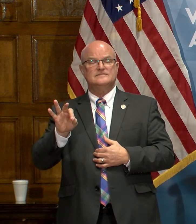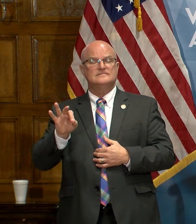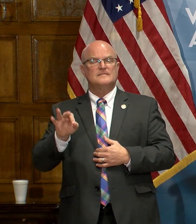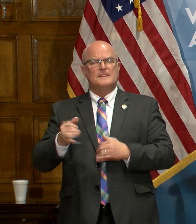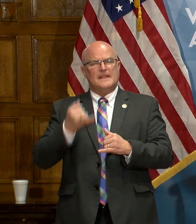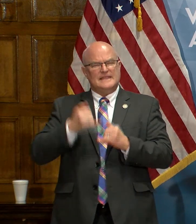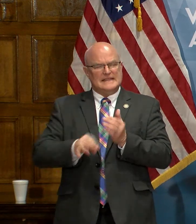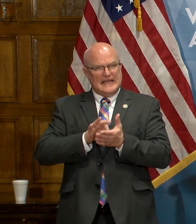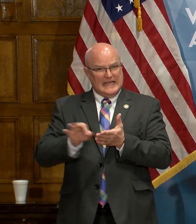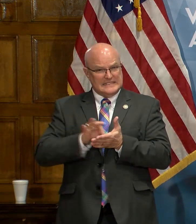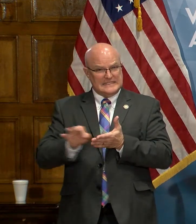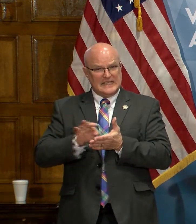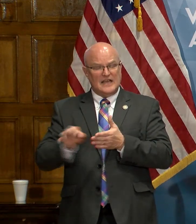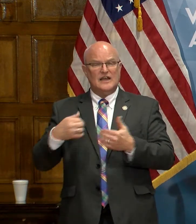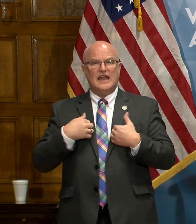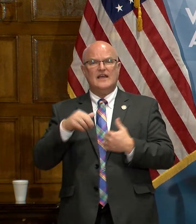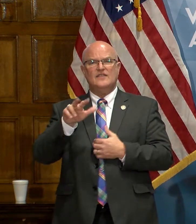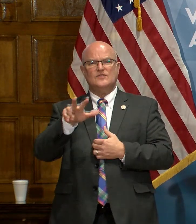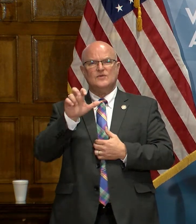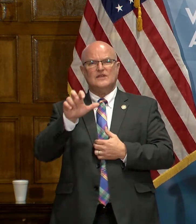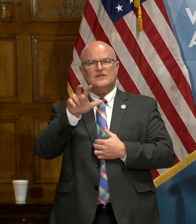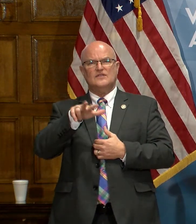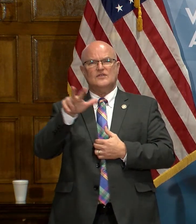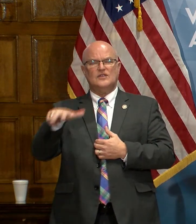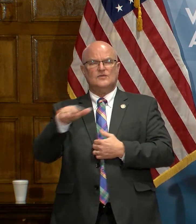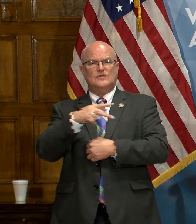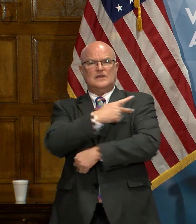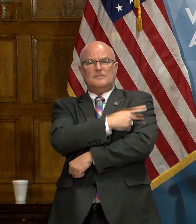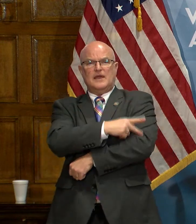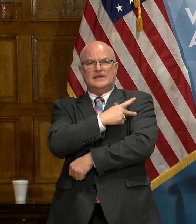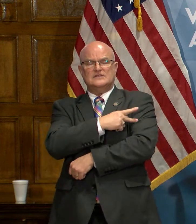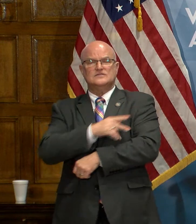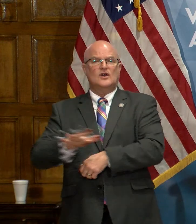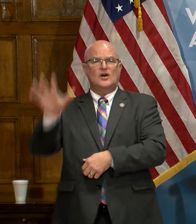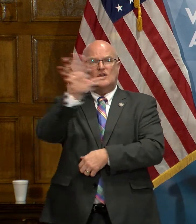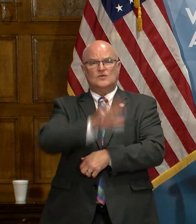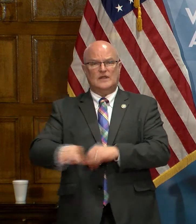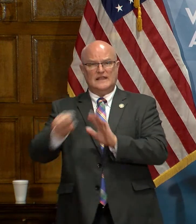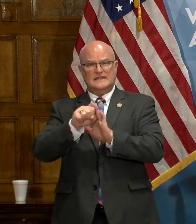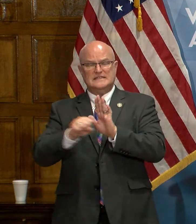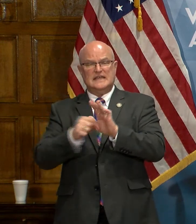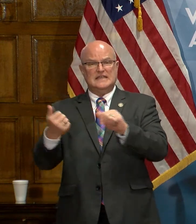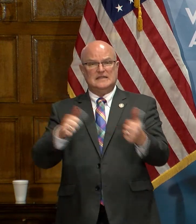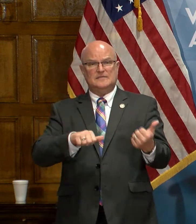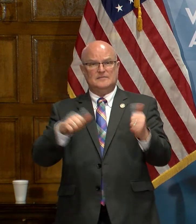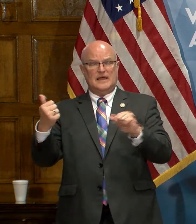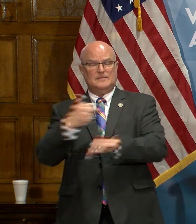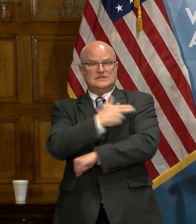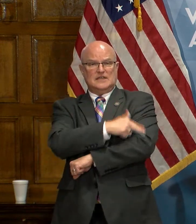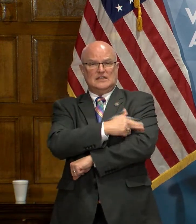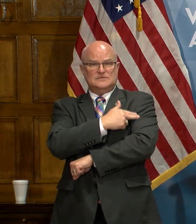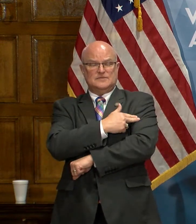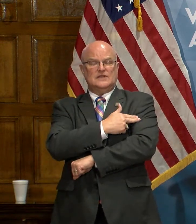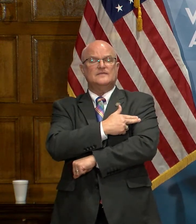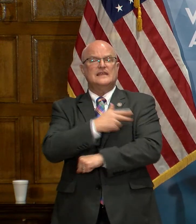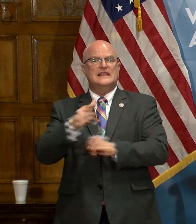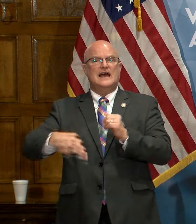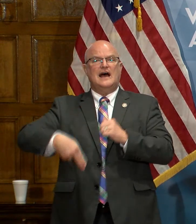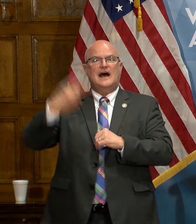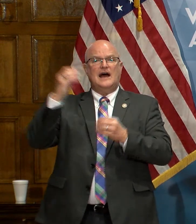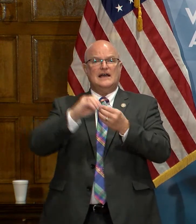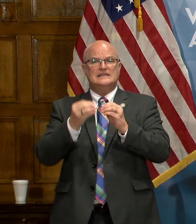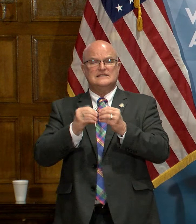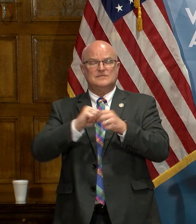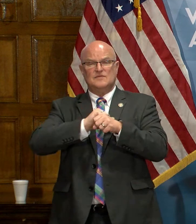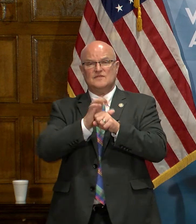Baptist Health System, we had 333 patients in a Baptist Health hospital as a result of COVID-19. This is the highest number of